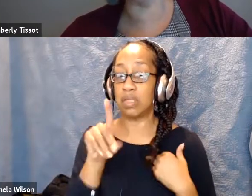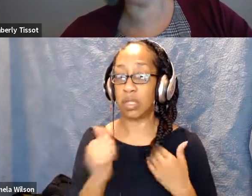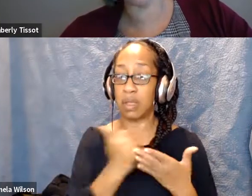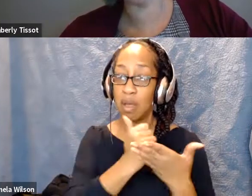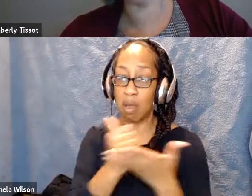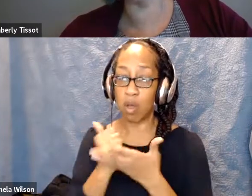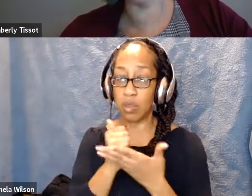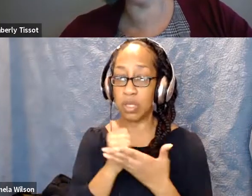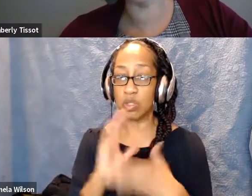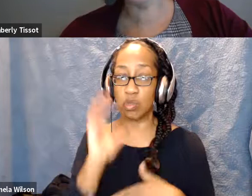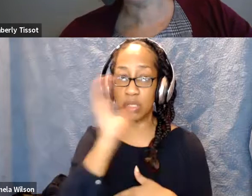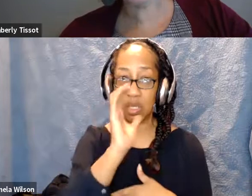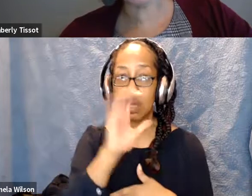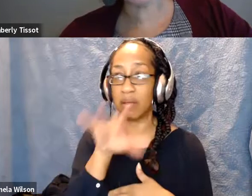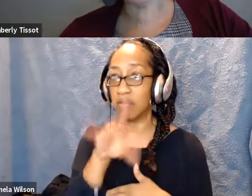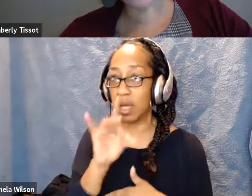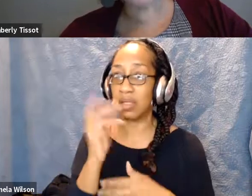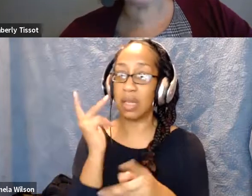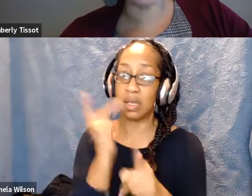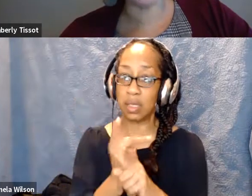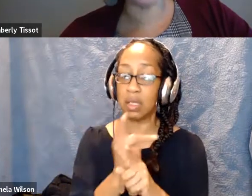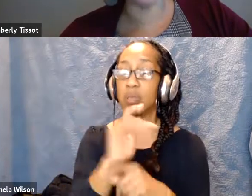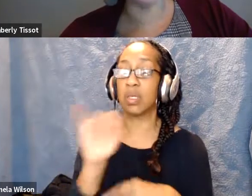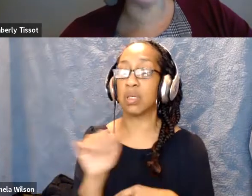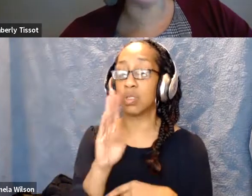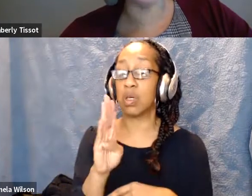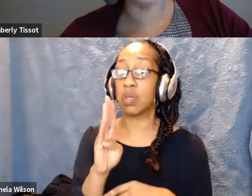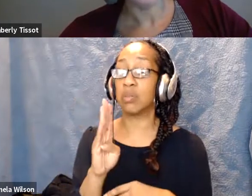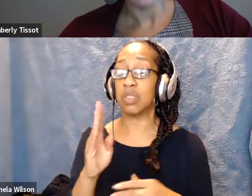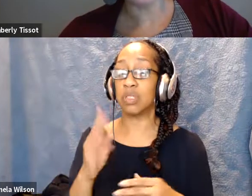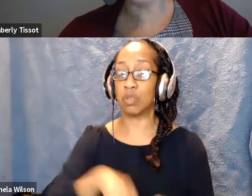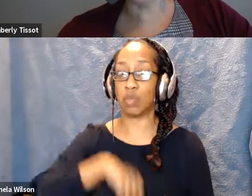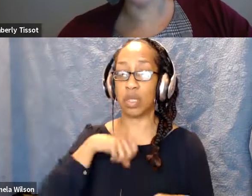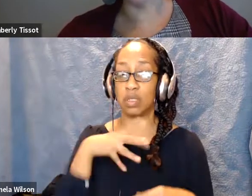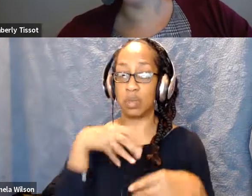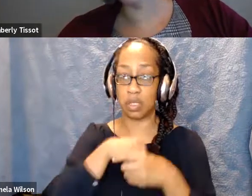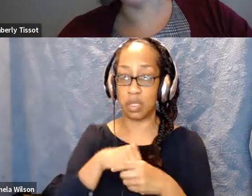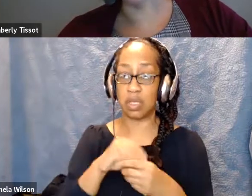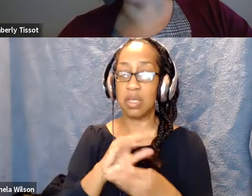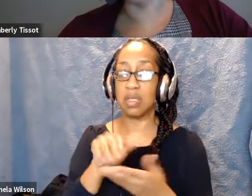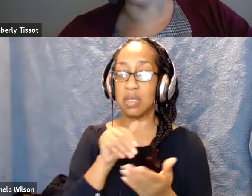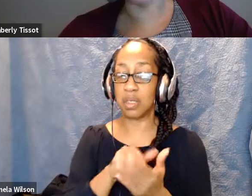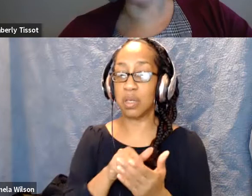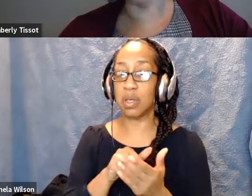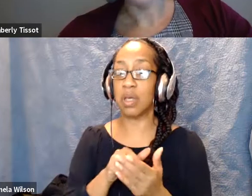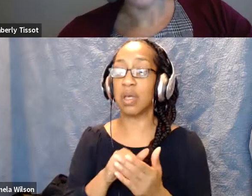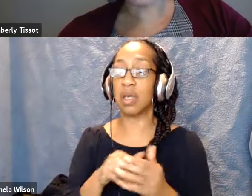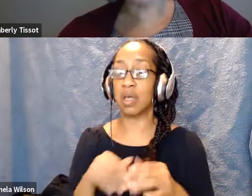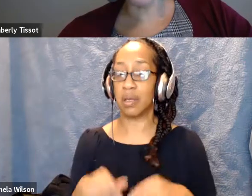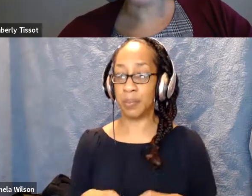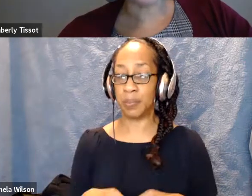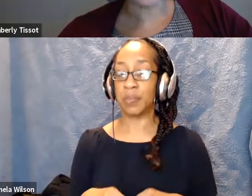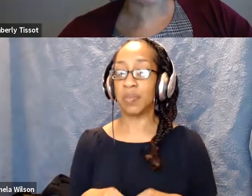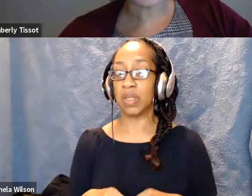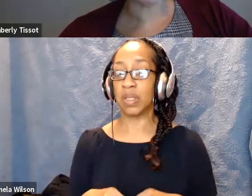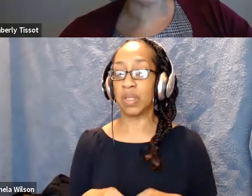obtaining, and maintaining employment. Lisa is proud to be part of the Ability Center and contributes towards its mission. I am